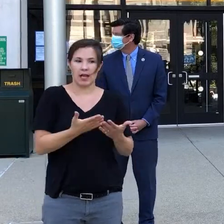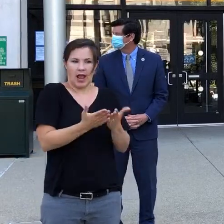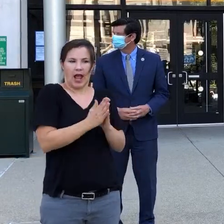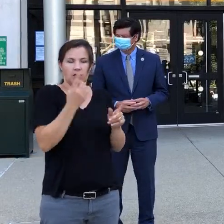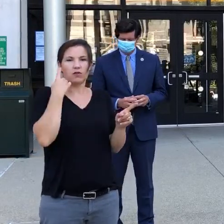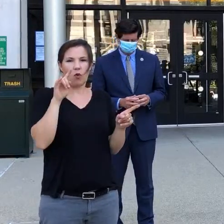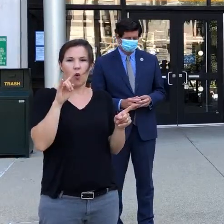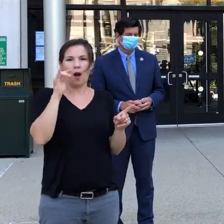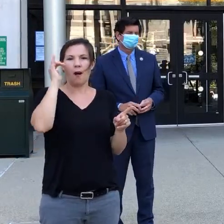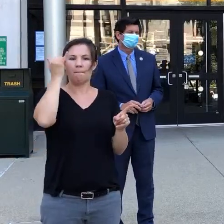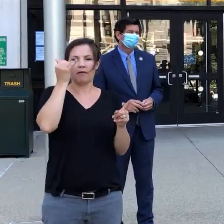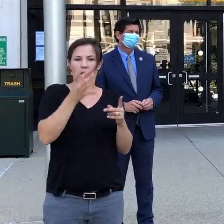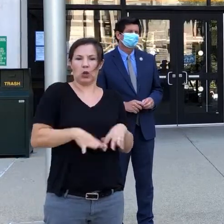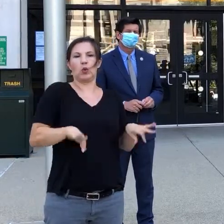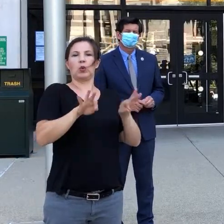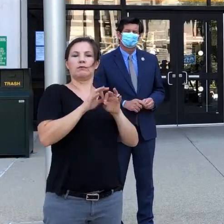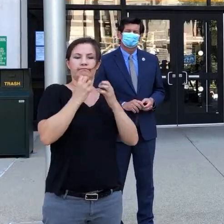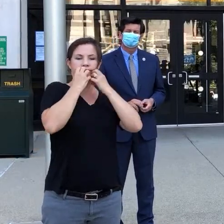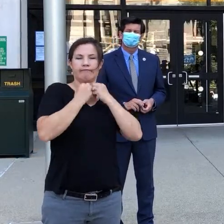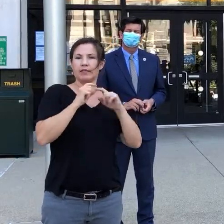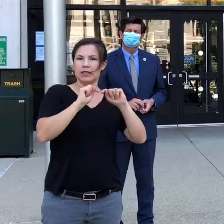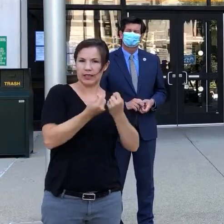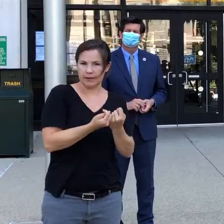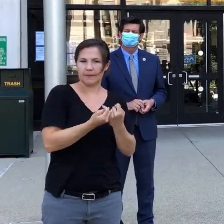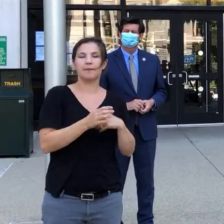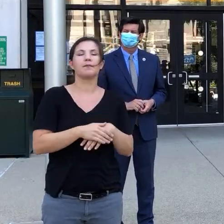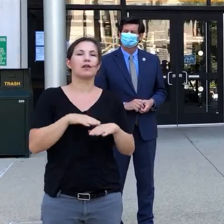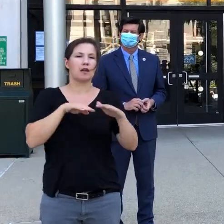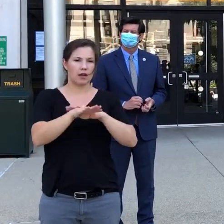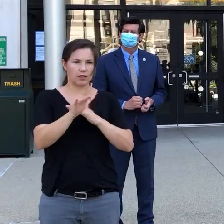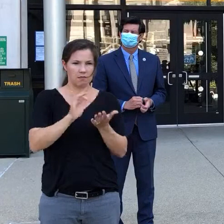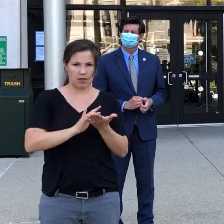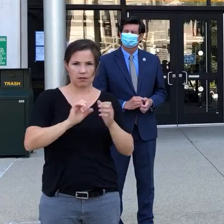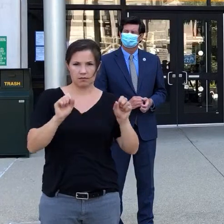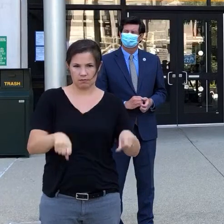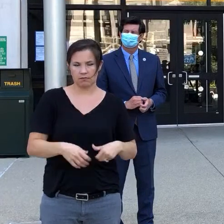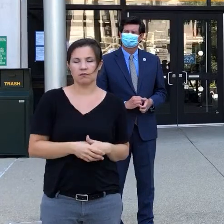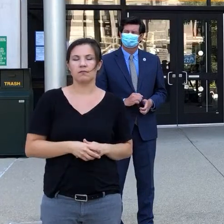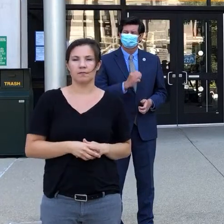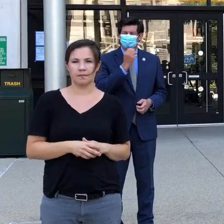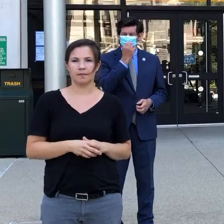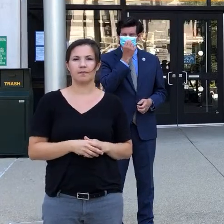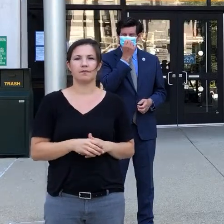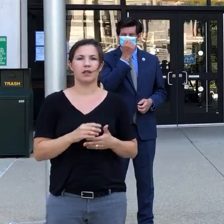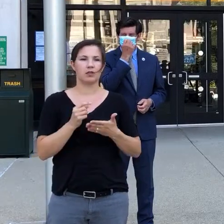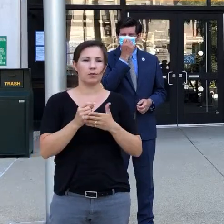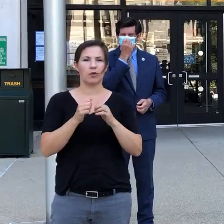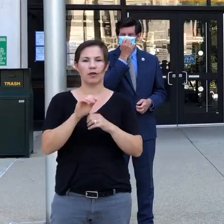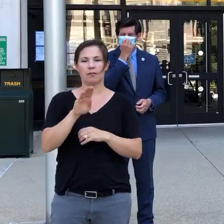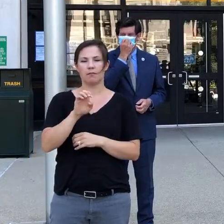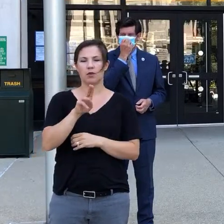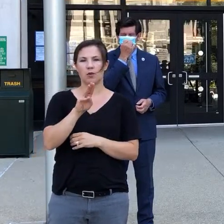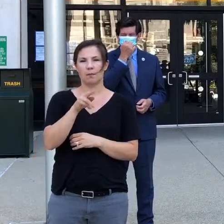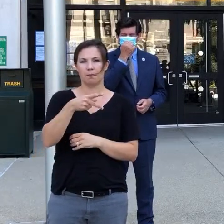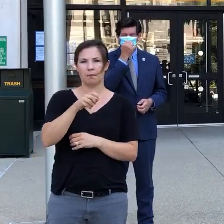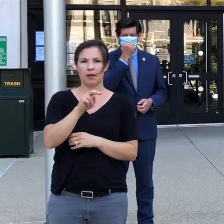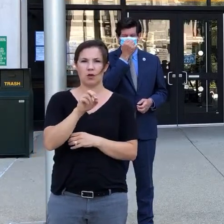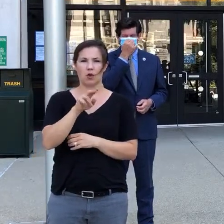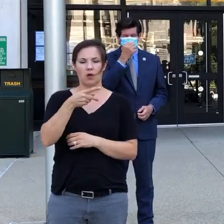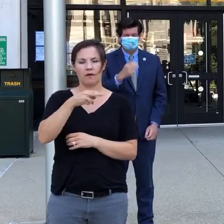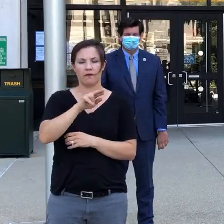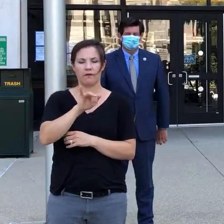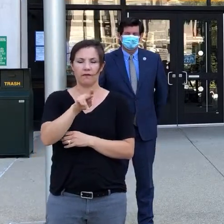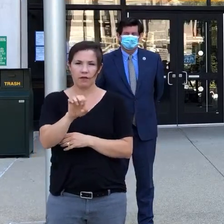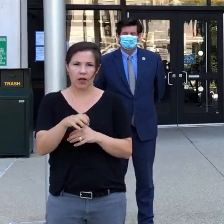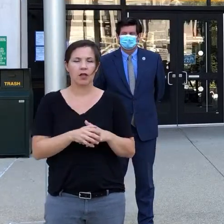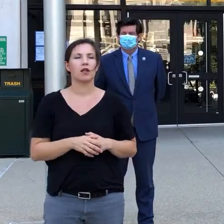the Buffalo Matters team, and you can access medication-assisted treatment with buprenorphine. And you can